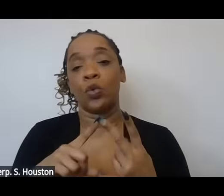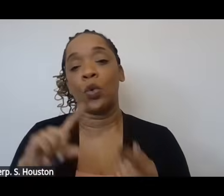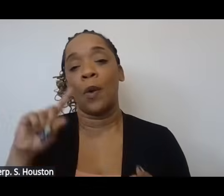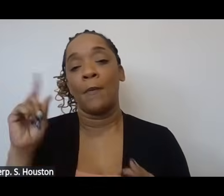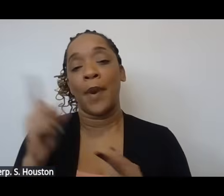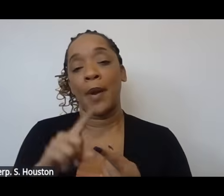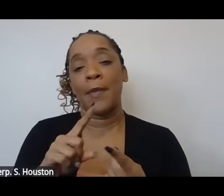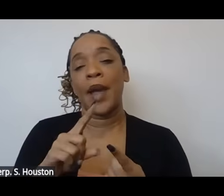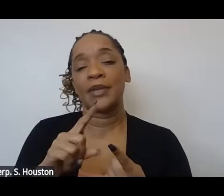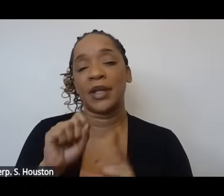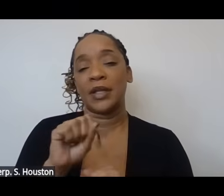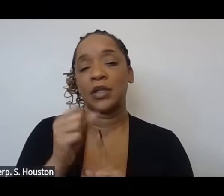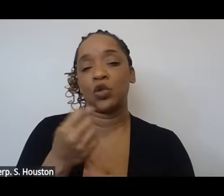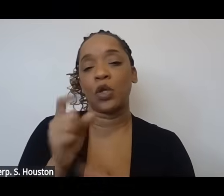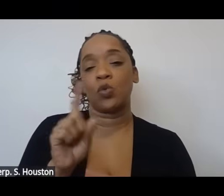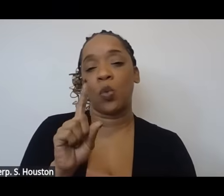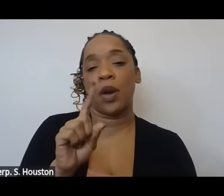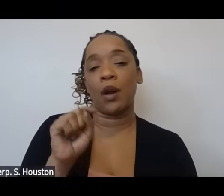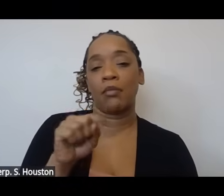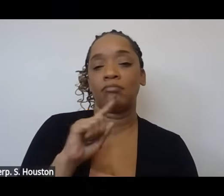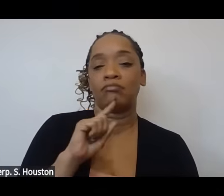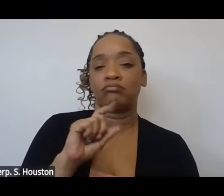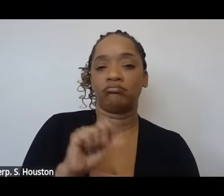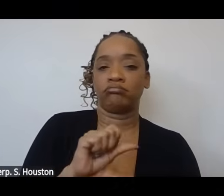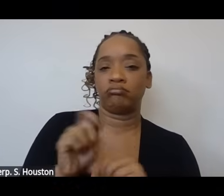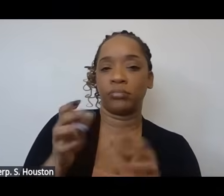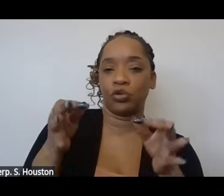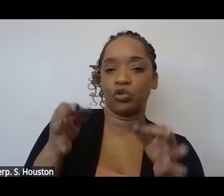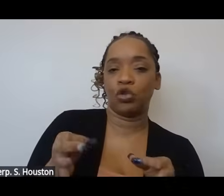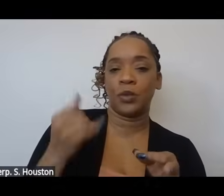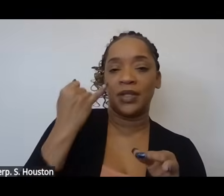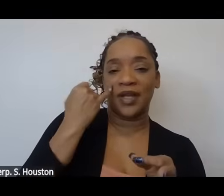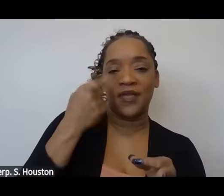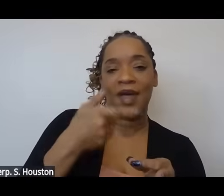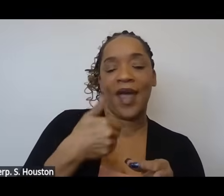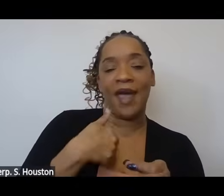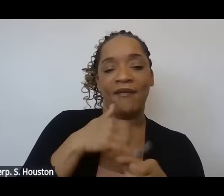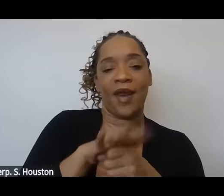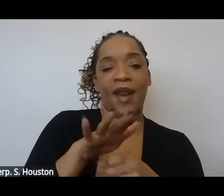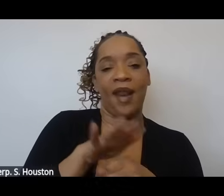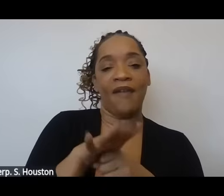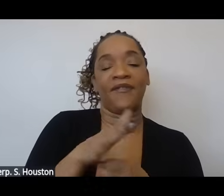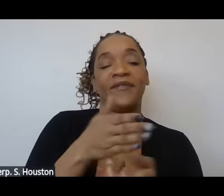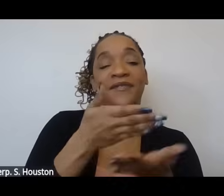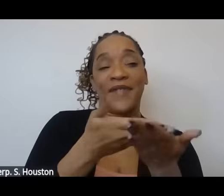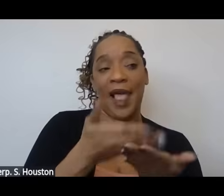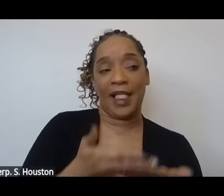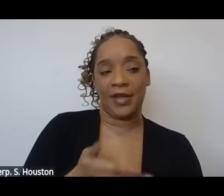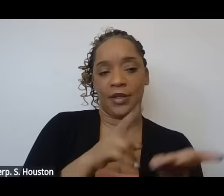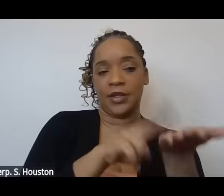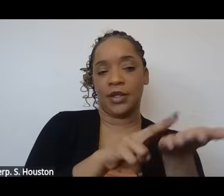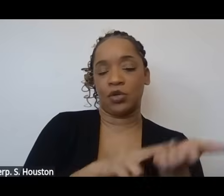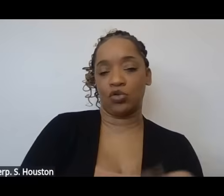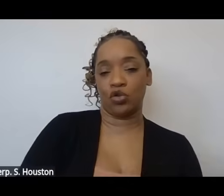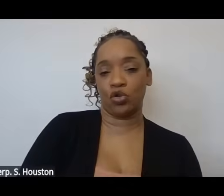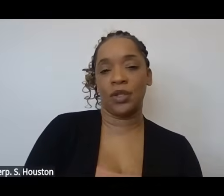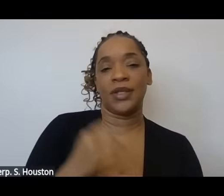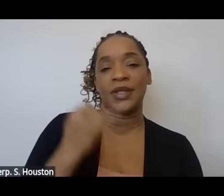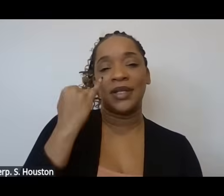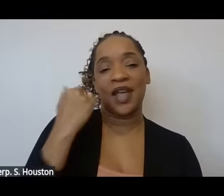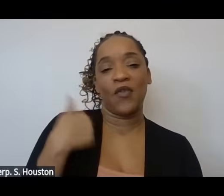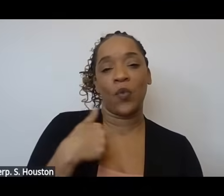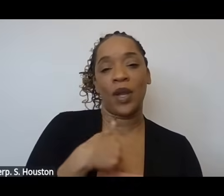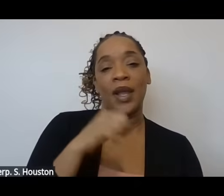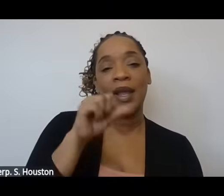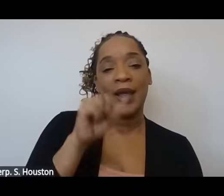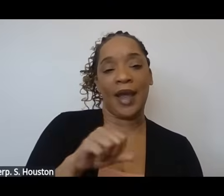actually determines whether or not the petition has a sufficient number of valid signatures. Because if we can narrow down the universe of these really tough ones, it's going to be